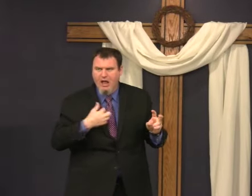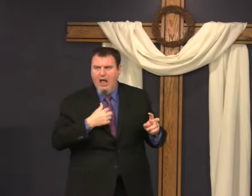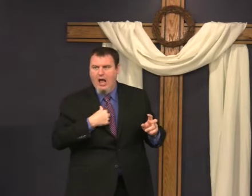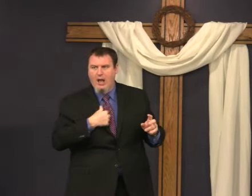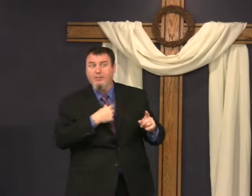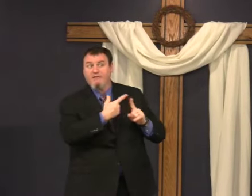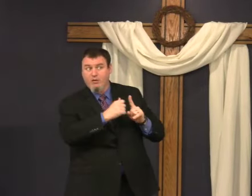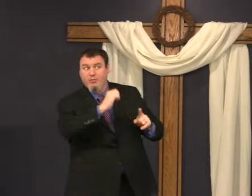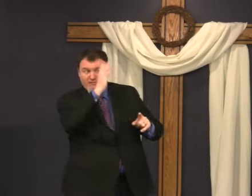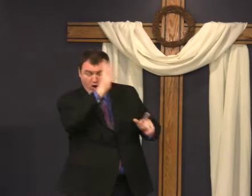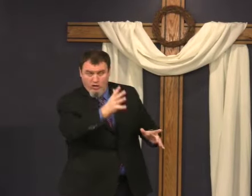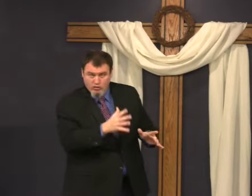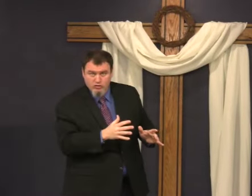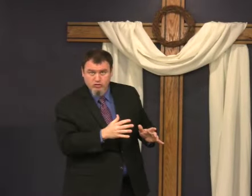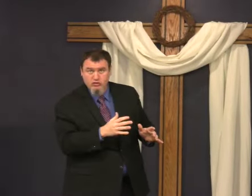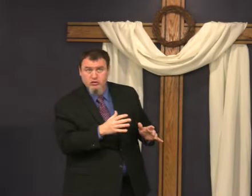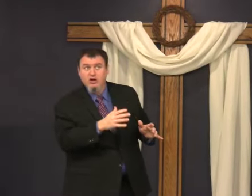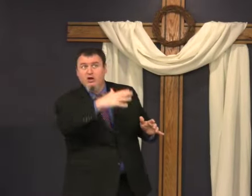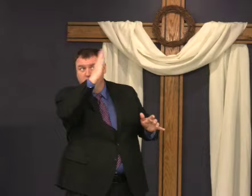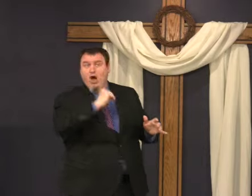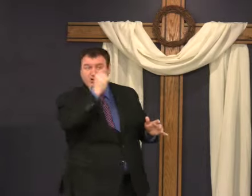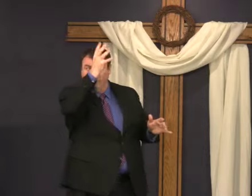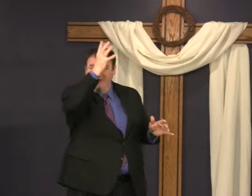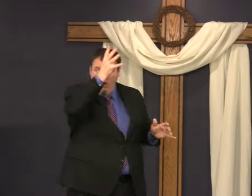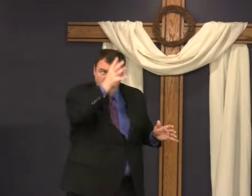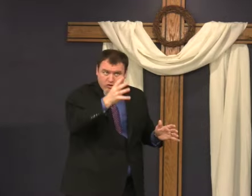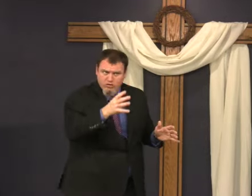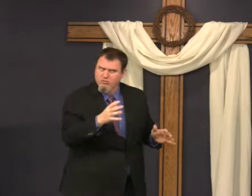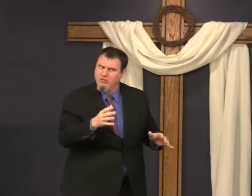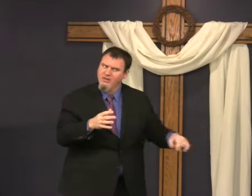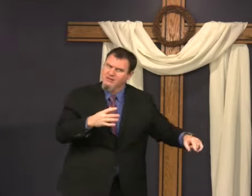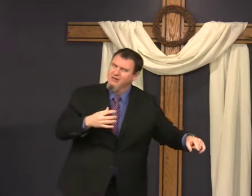So, he's making the same case, that he's from the Father.